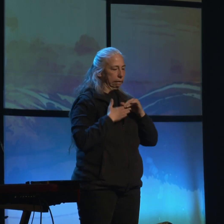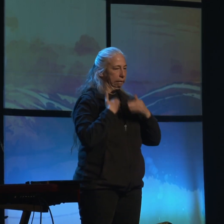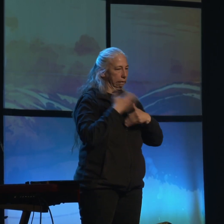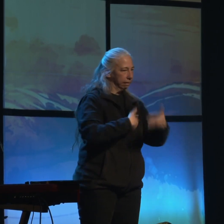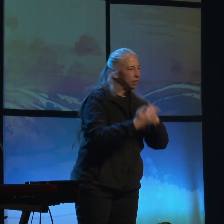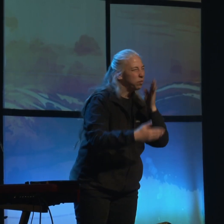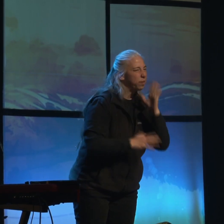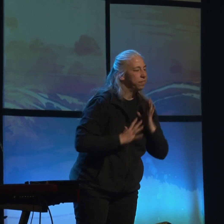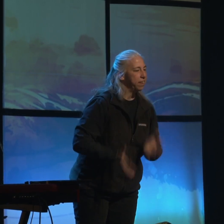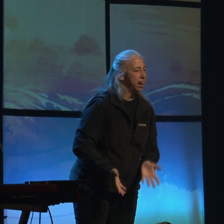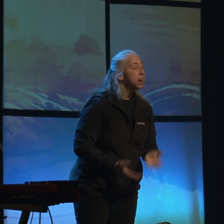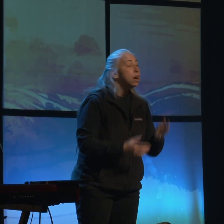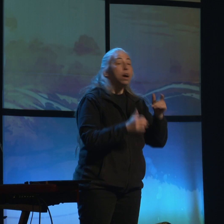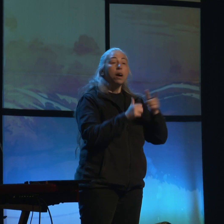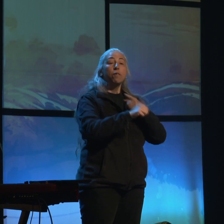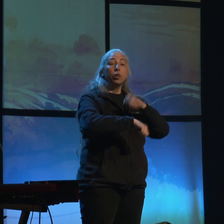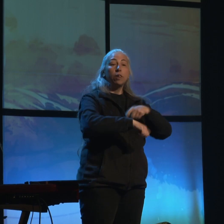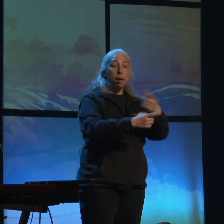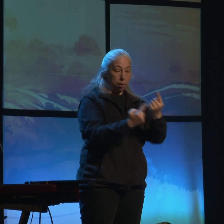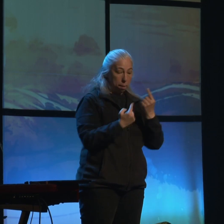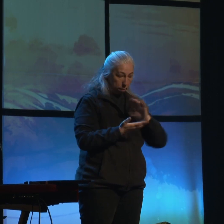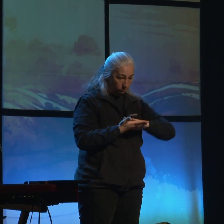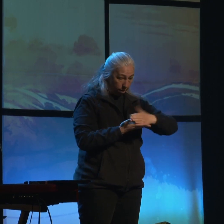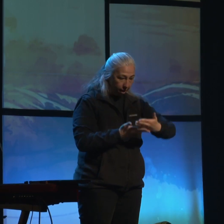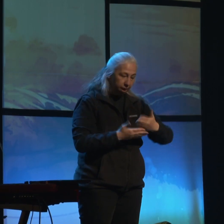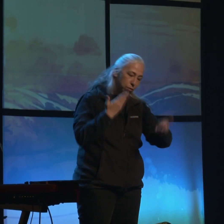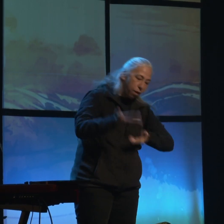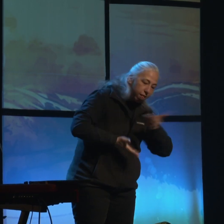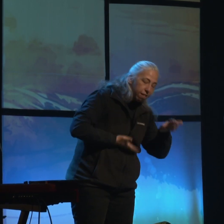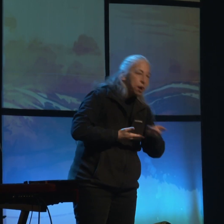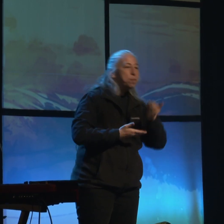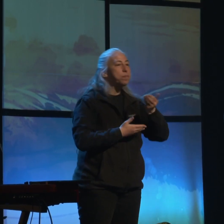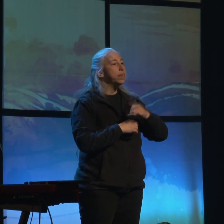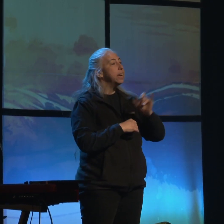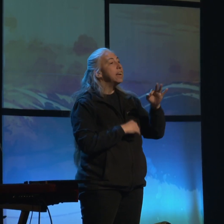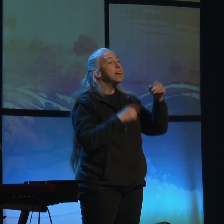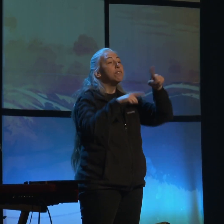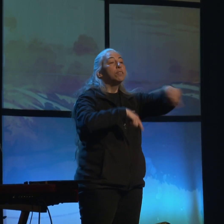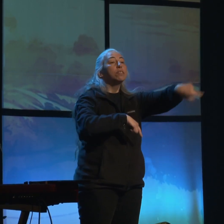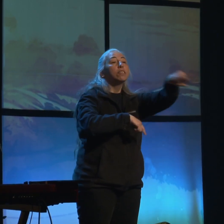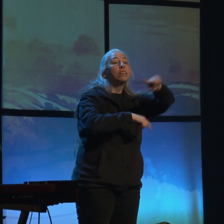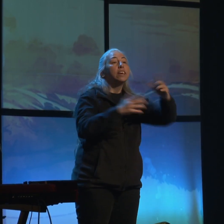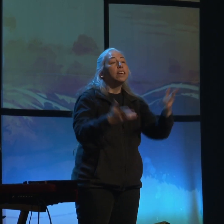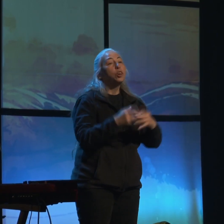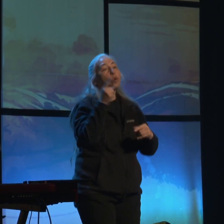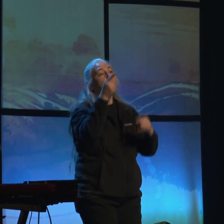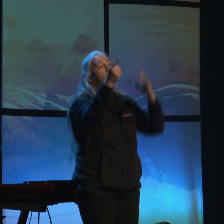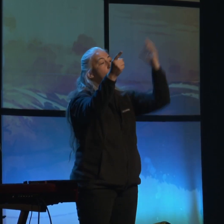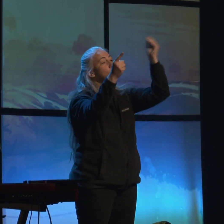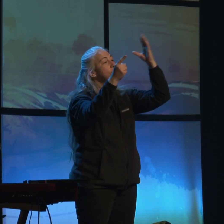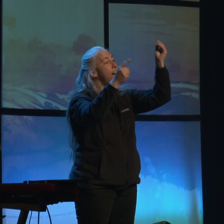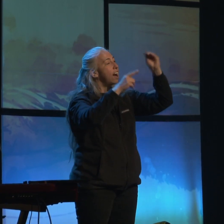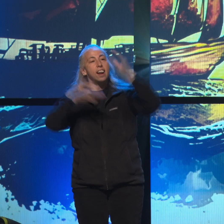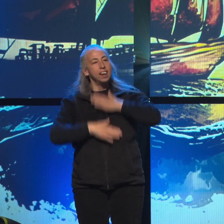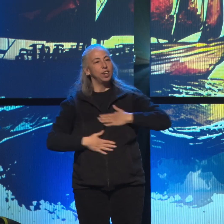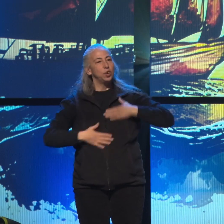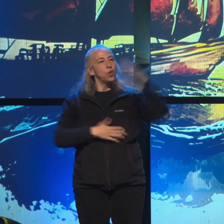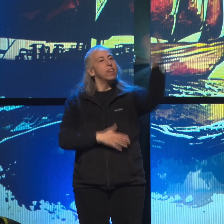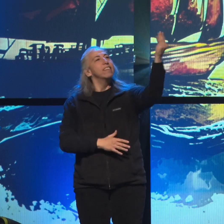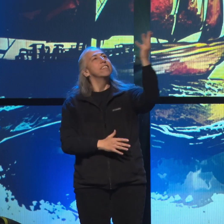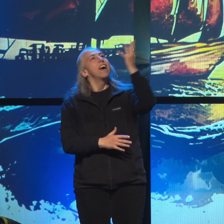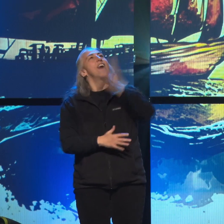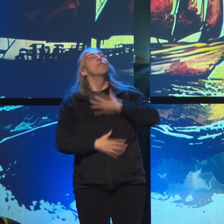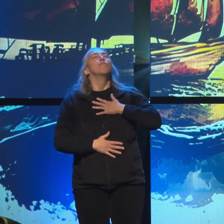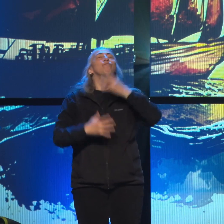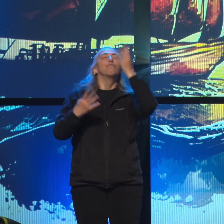right. If you're tuning in online for the first time, thank you. Welcome. So good to have you here. If you're out in the atrium enjoying the sunlight, thank you for being here as